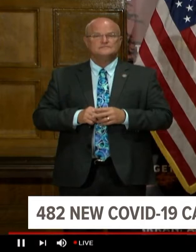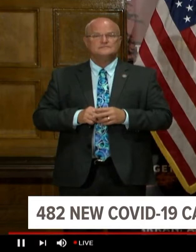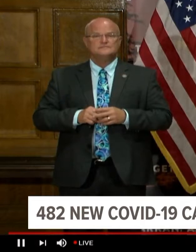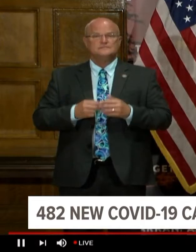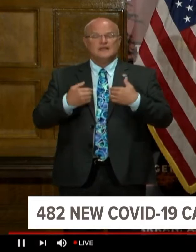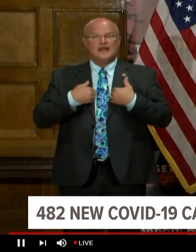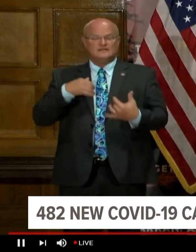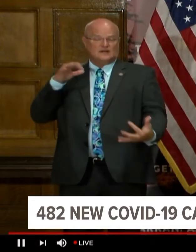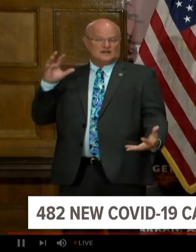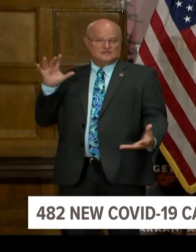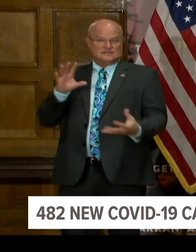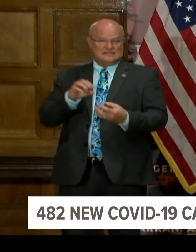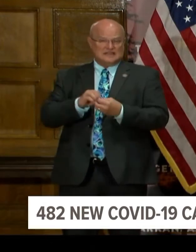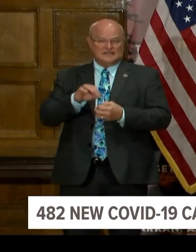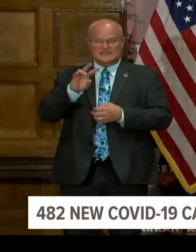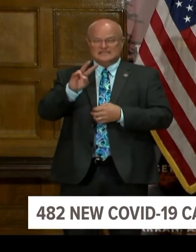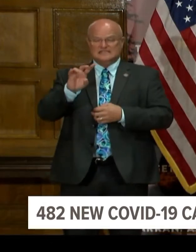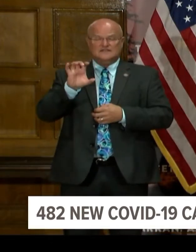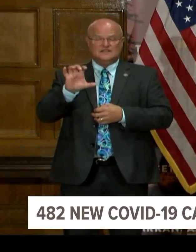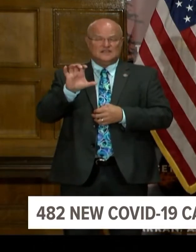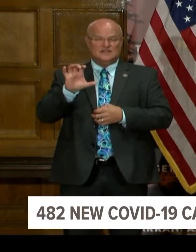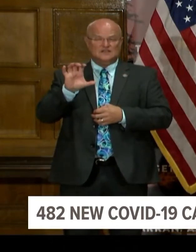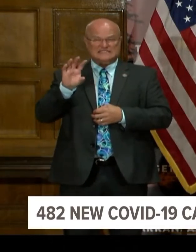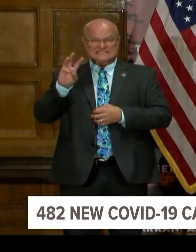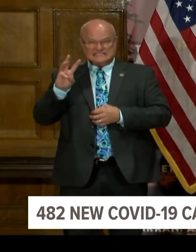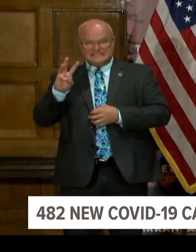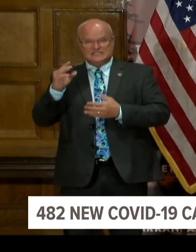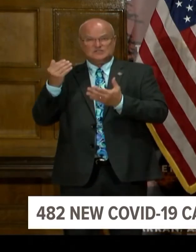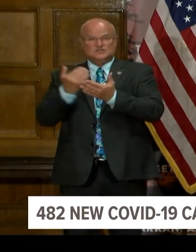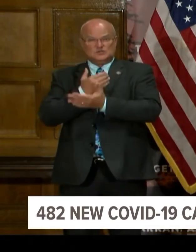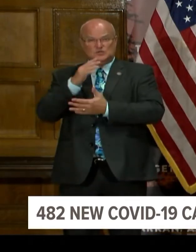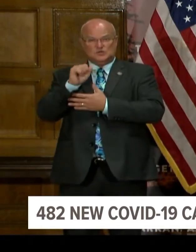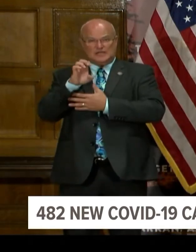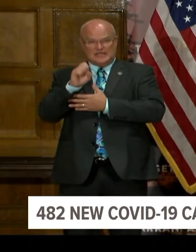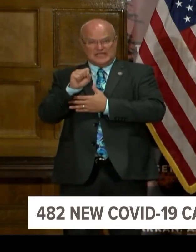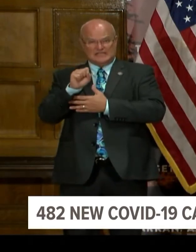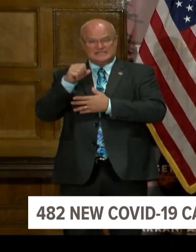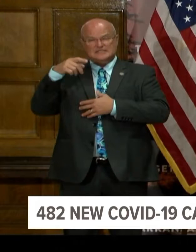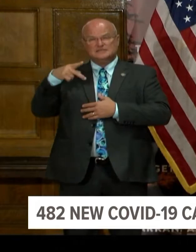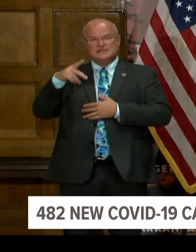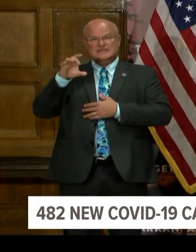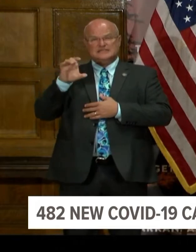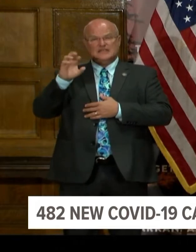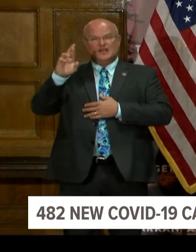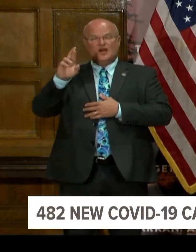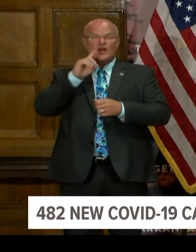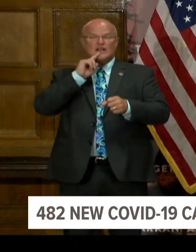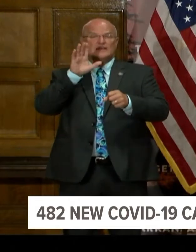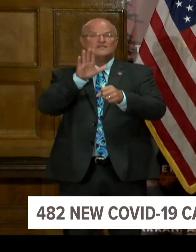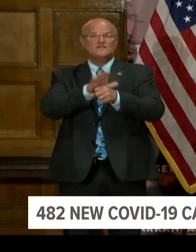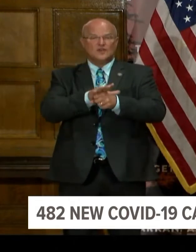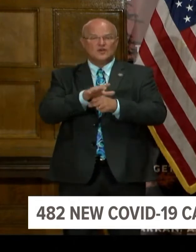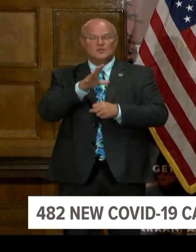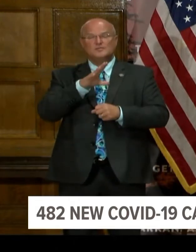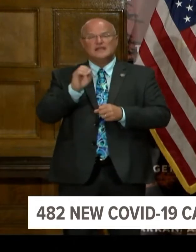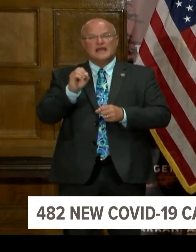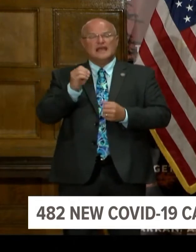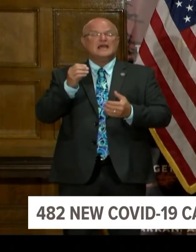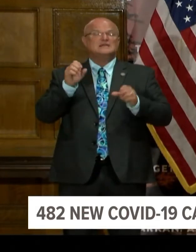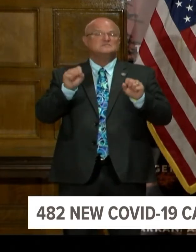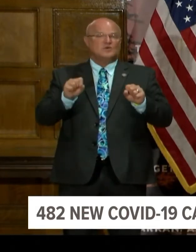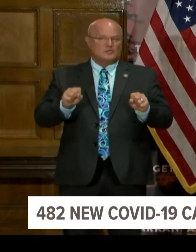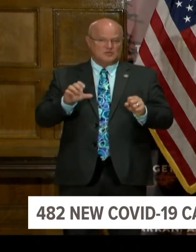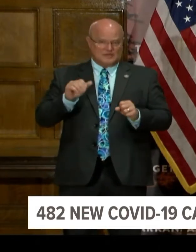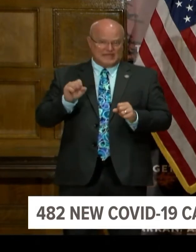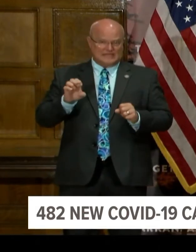We have a total of 706 new cases, adding PCR confirmed cases and probable